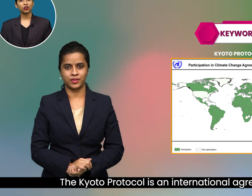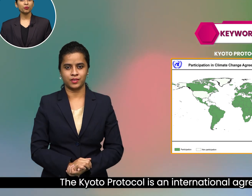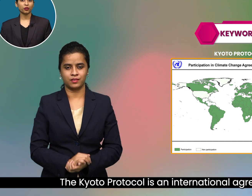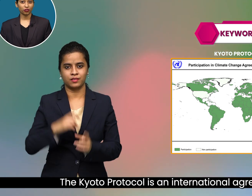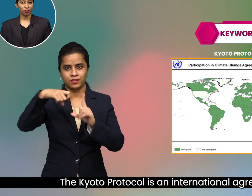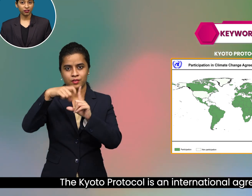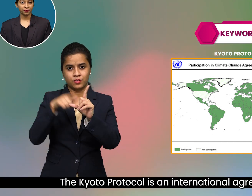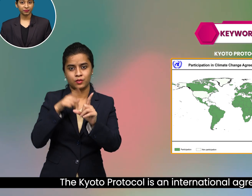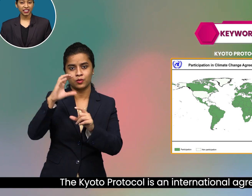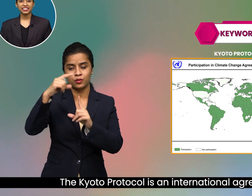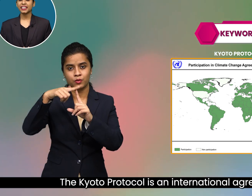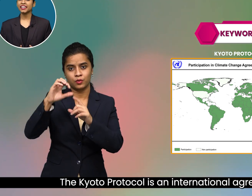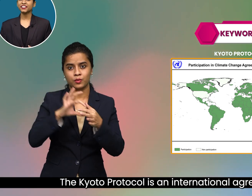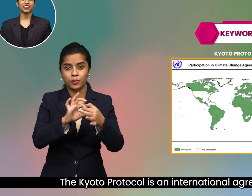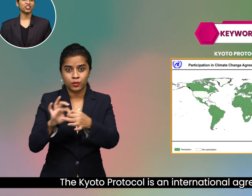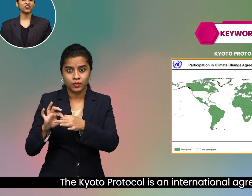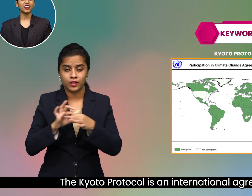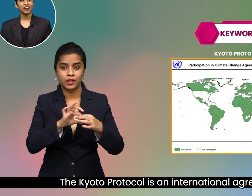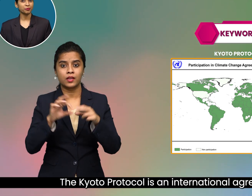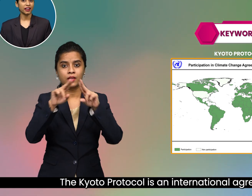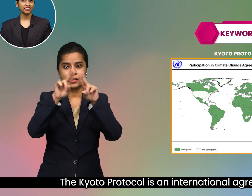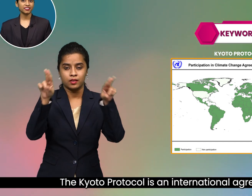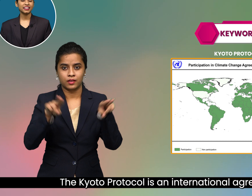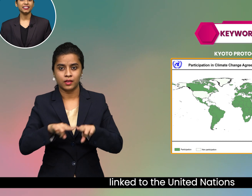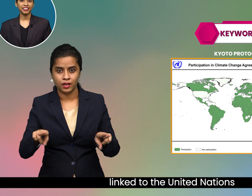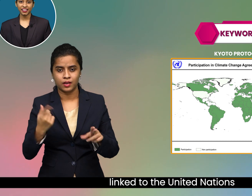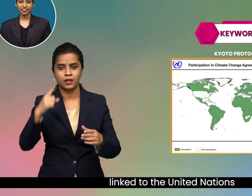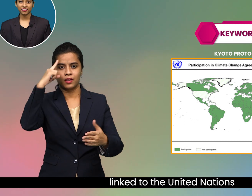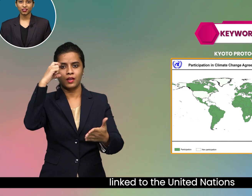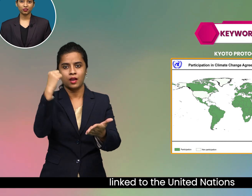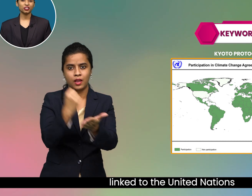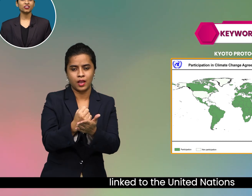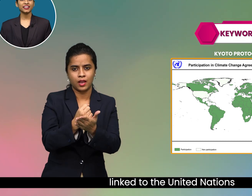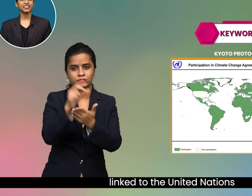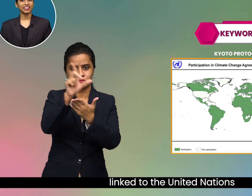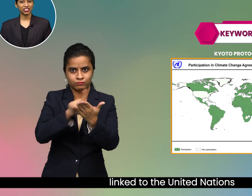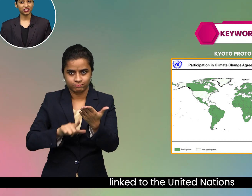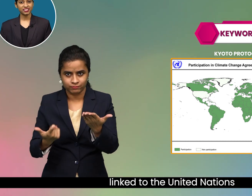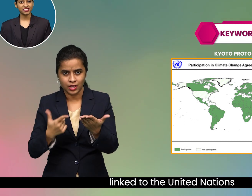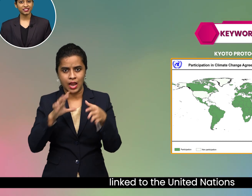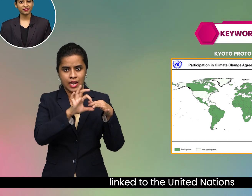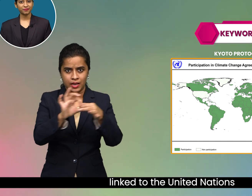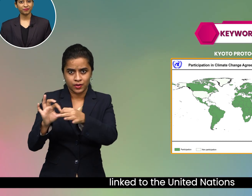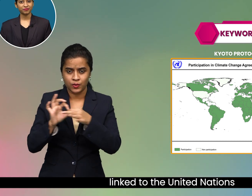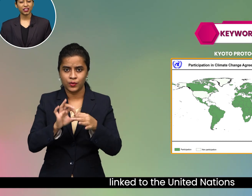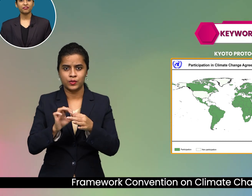The Kyoto Protocol is an international agreement linked to the United